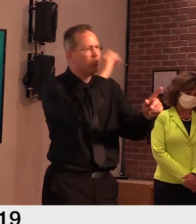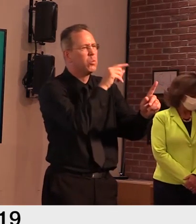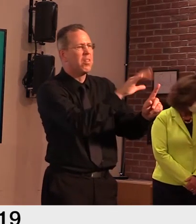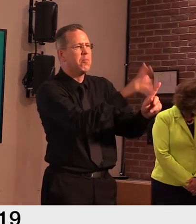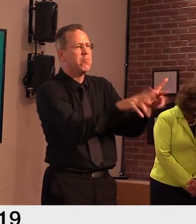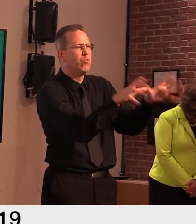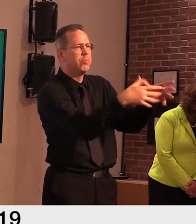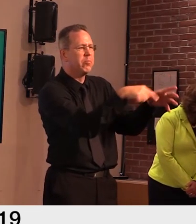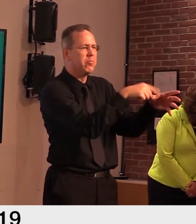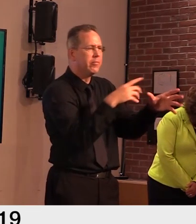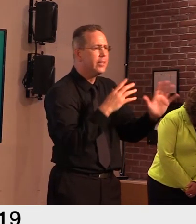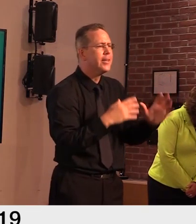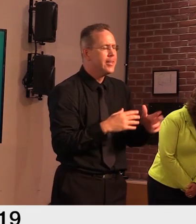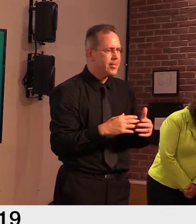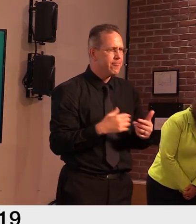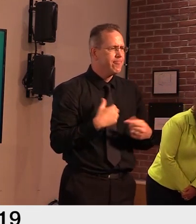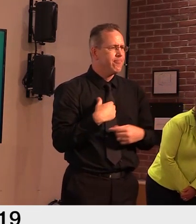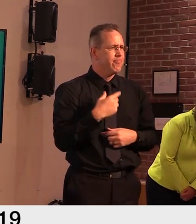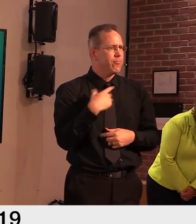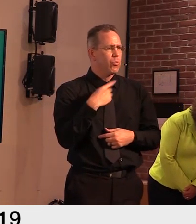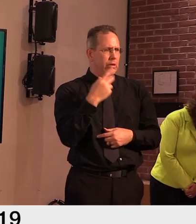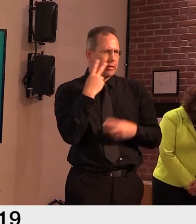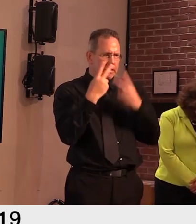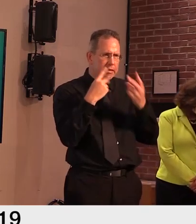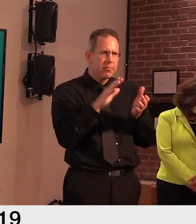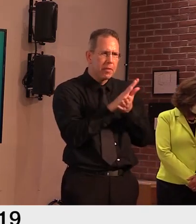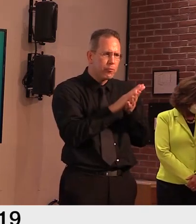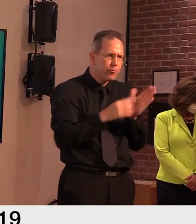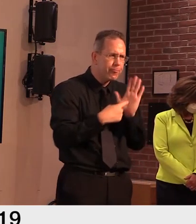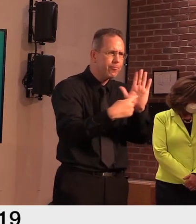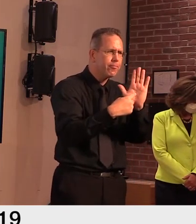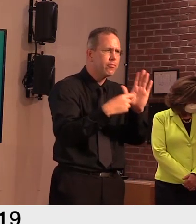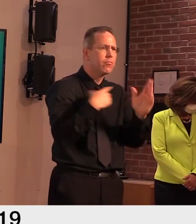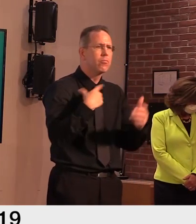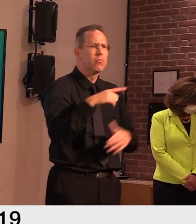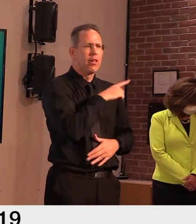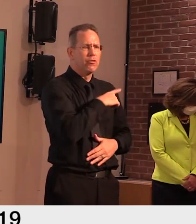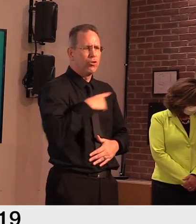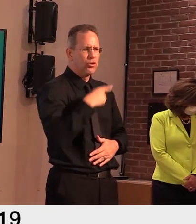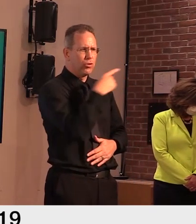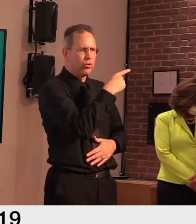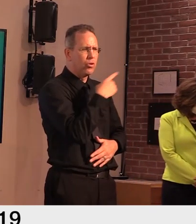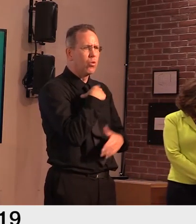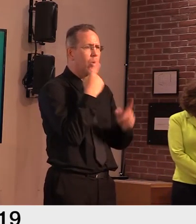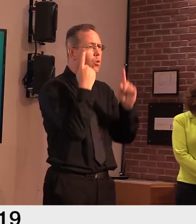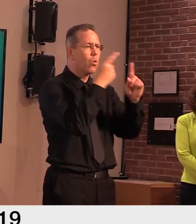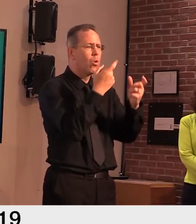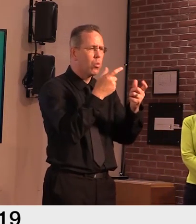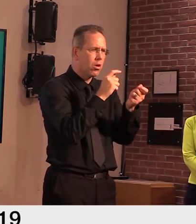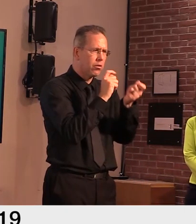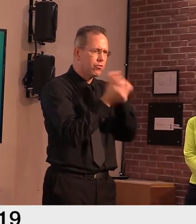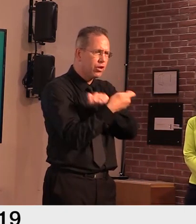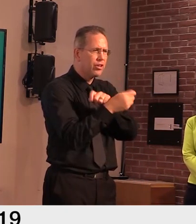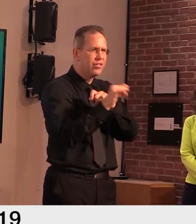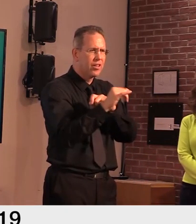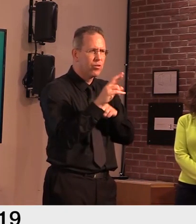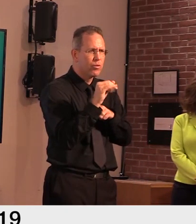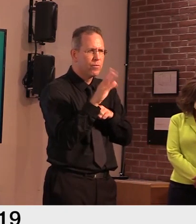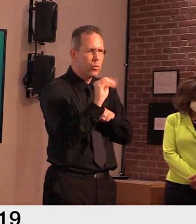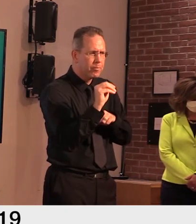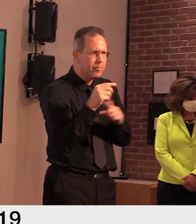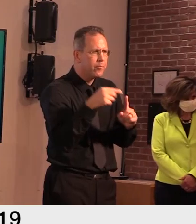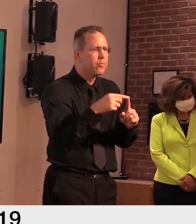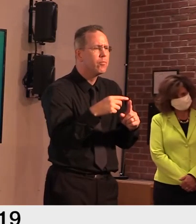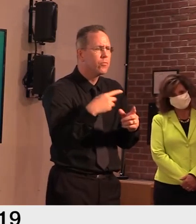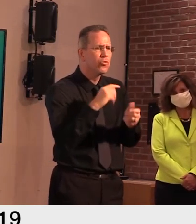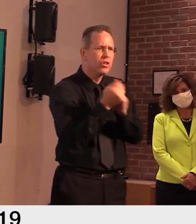approach this, not as a criminogenic issue at its core, but as a public health issue. If you look at